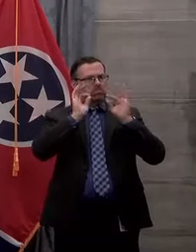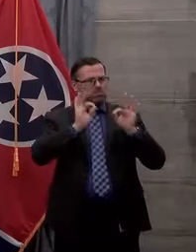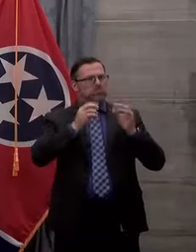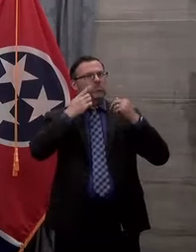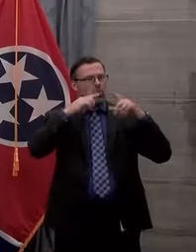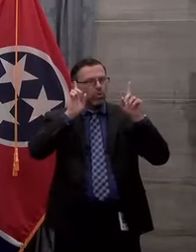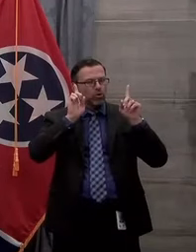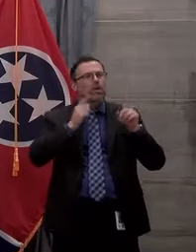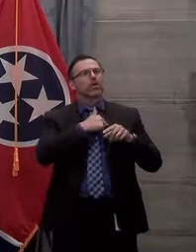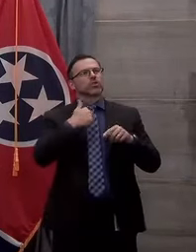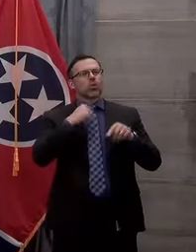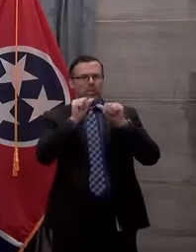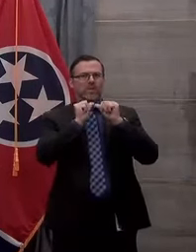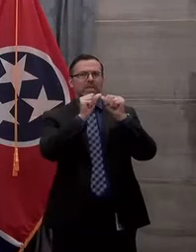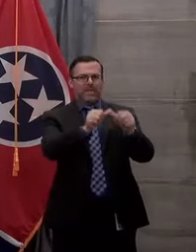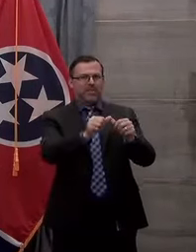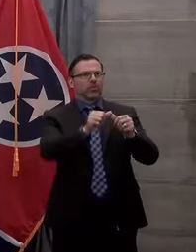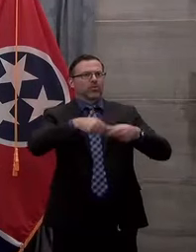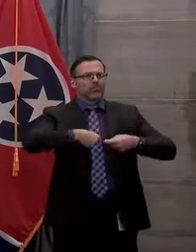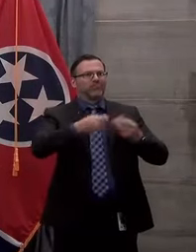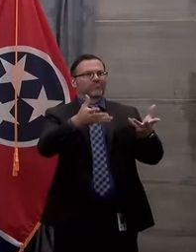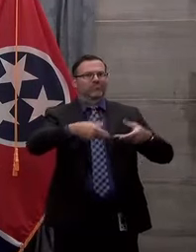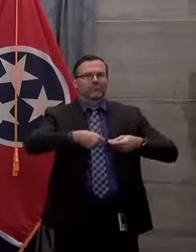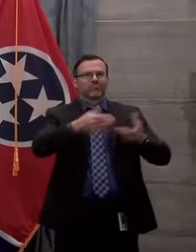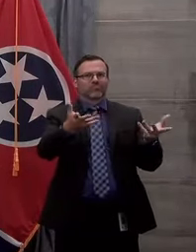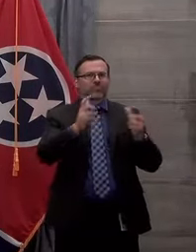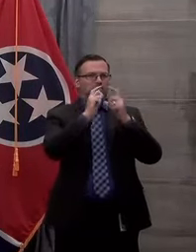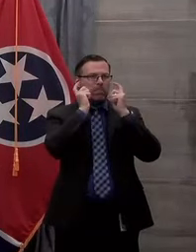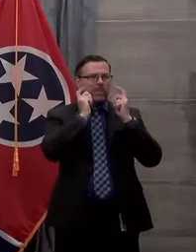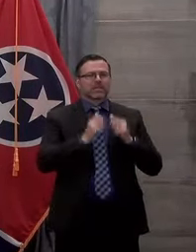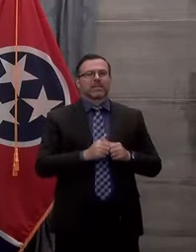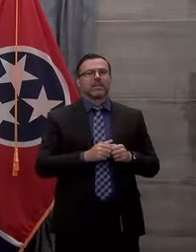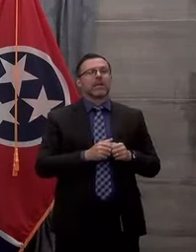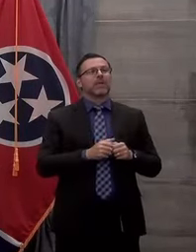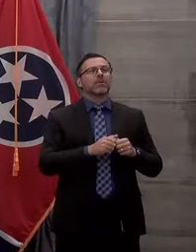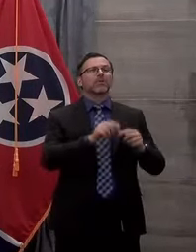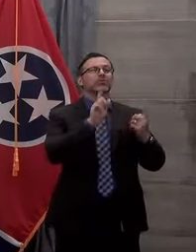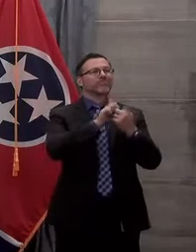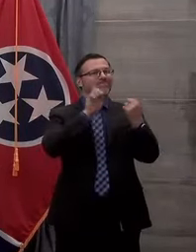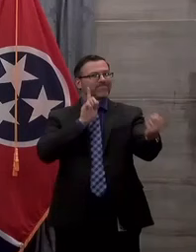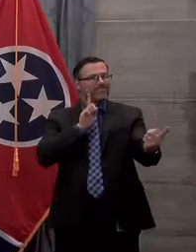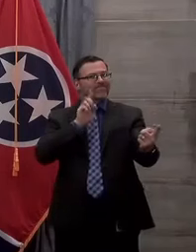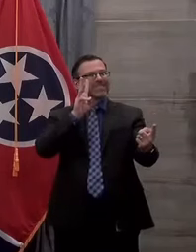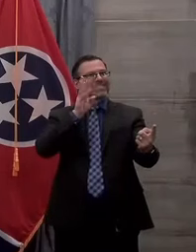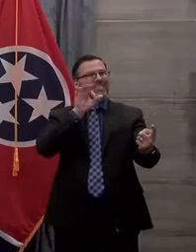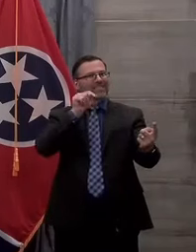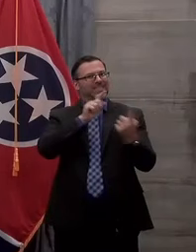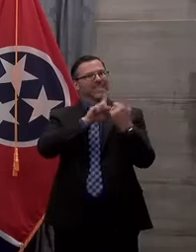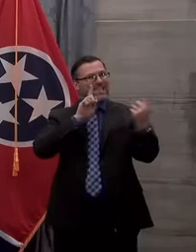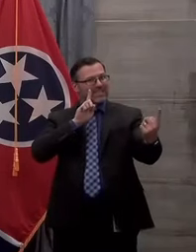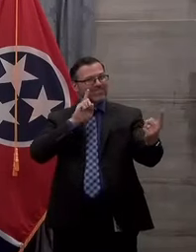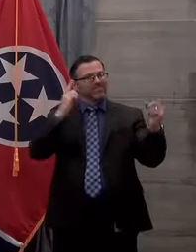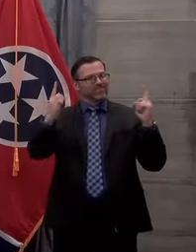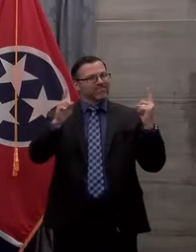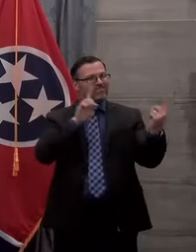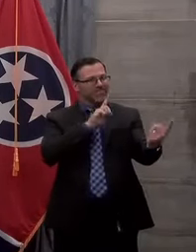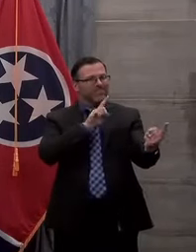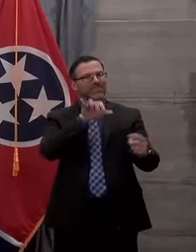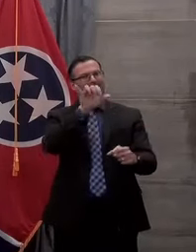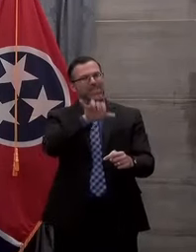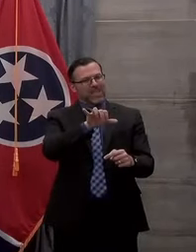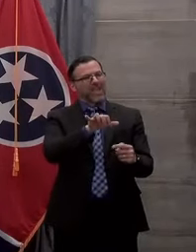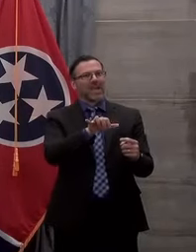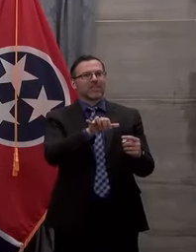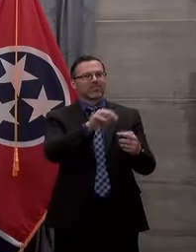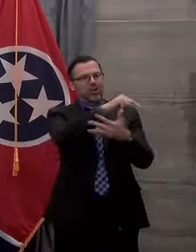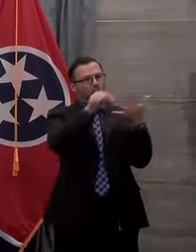the continued distribution of those masks. But all of those things, social distancing measures that Tennesseans have taken, have